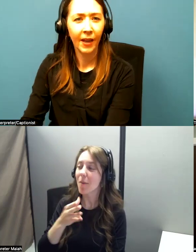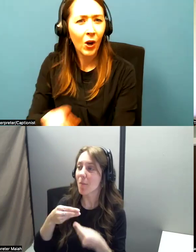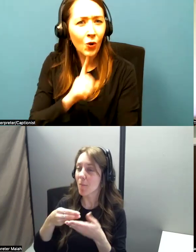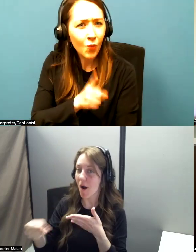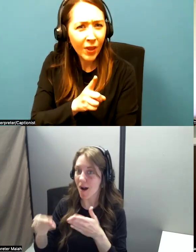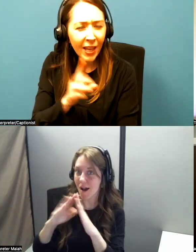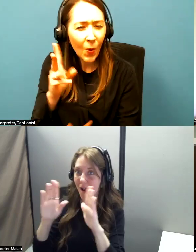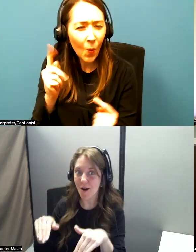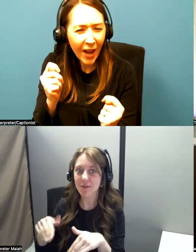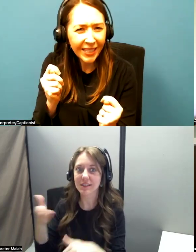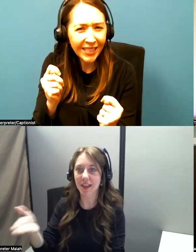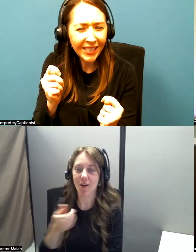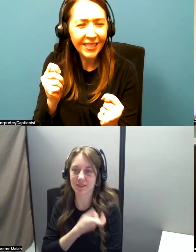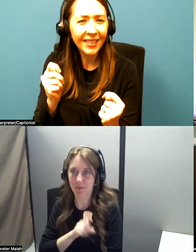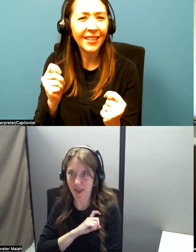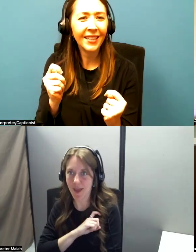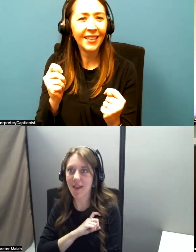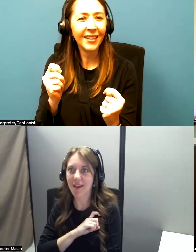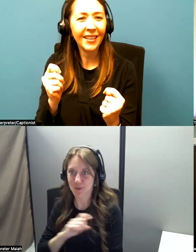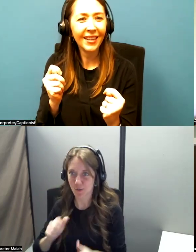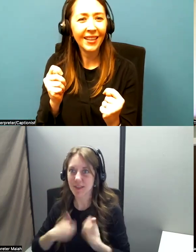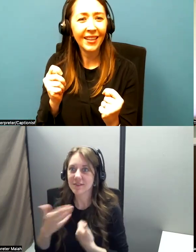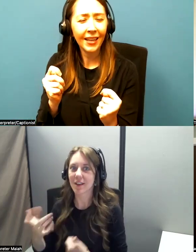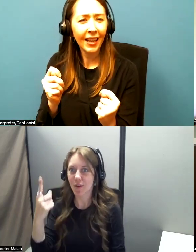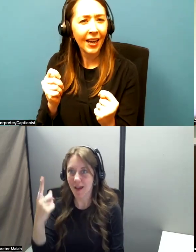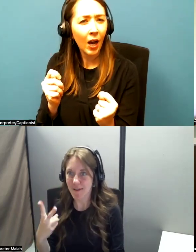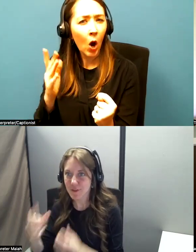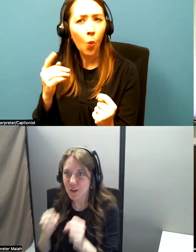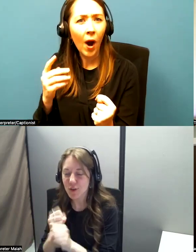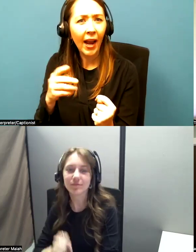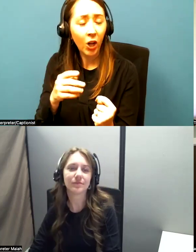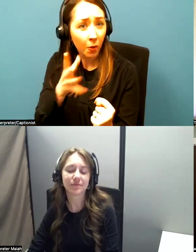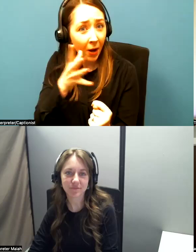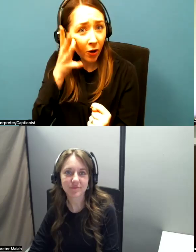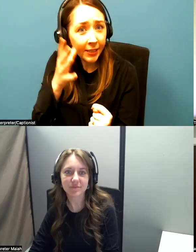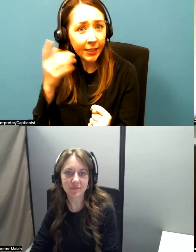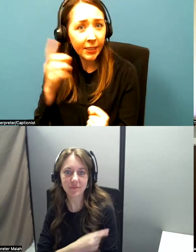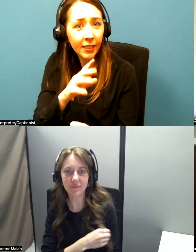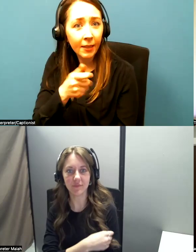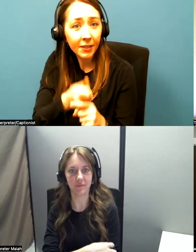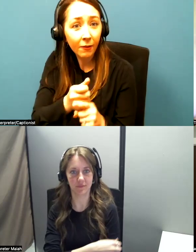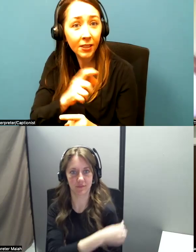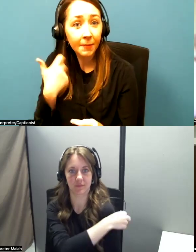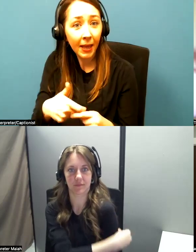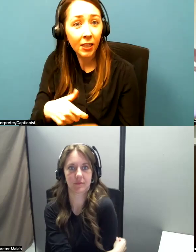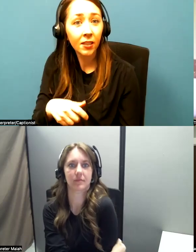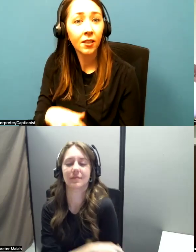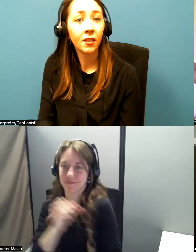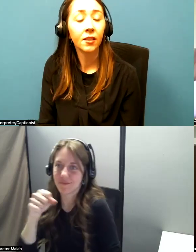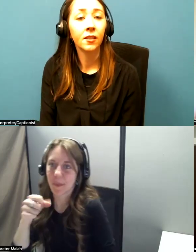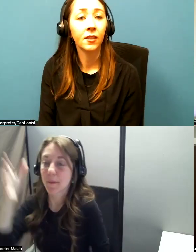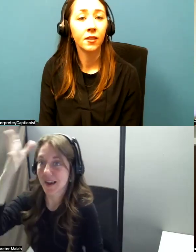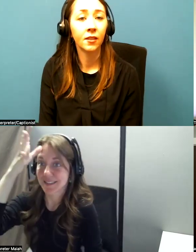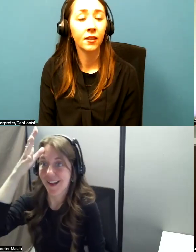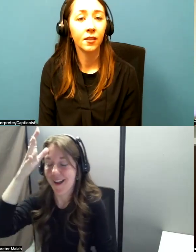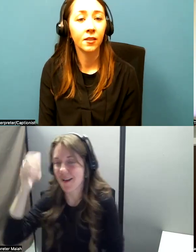for half of the year. So yeah, yeah, Wait, why? Are they Spanish? yeah. My dad's half Spanish.